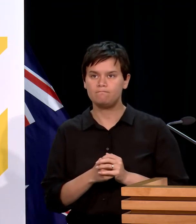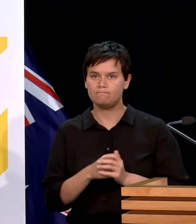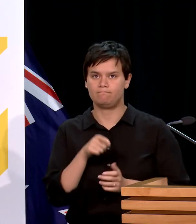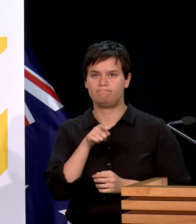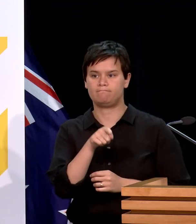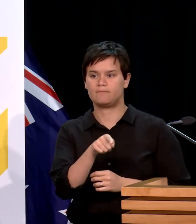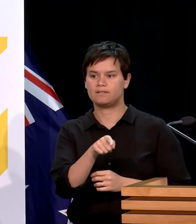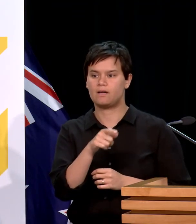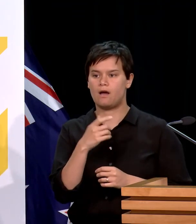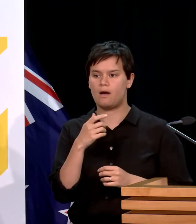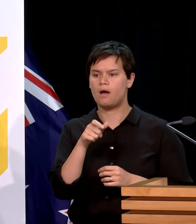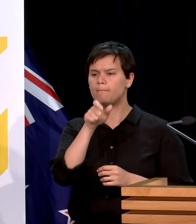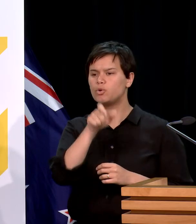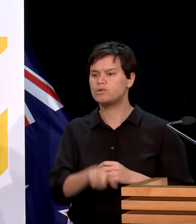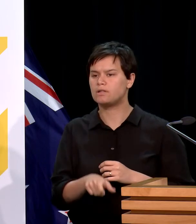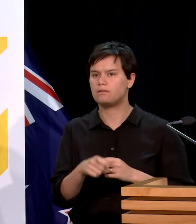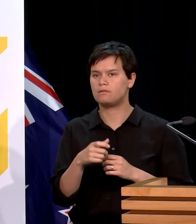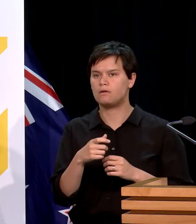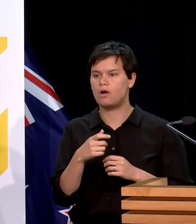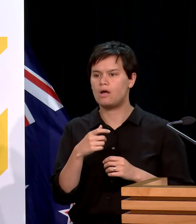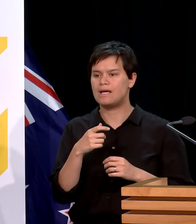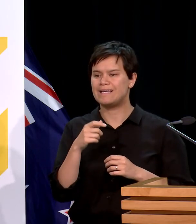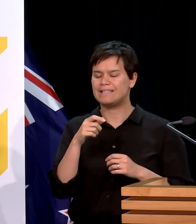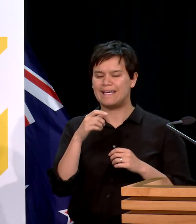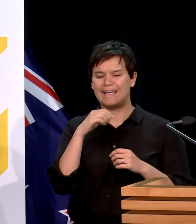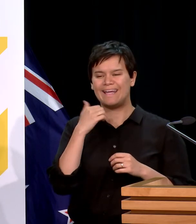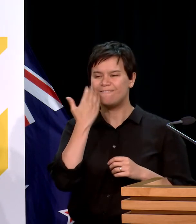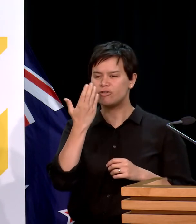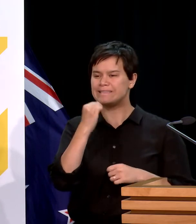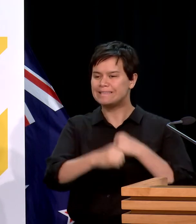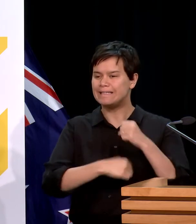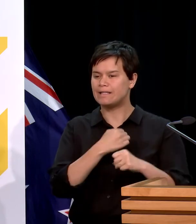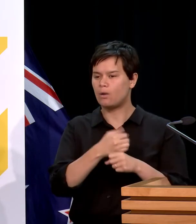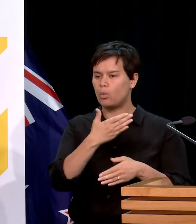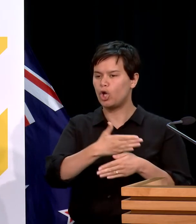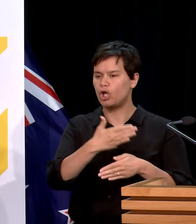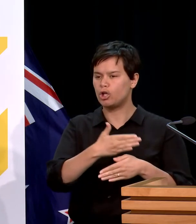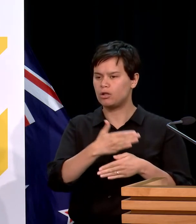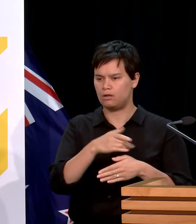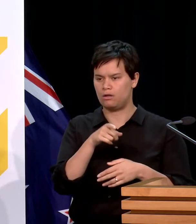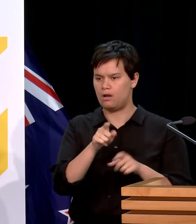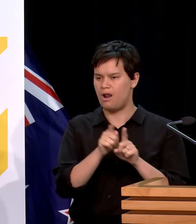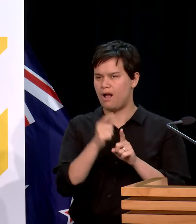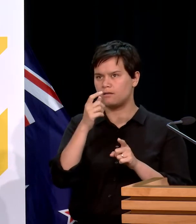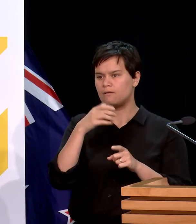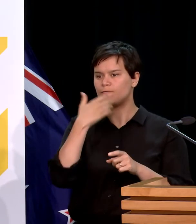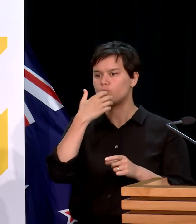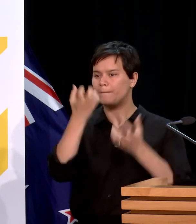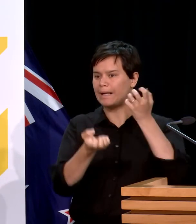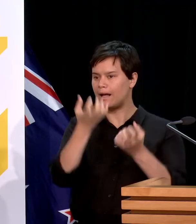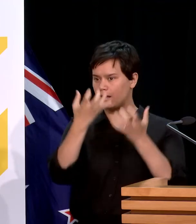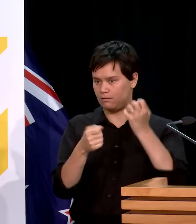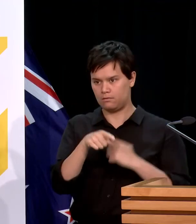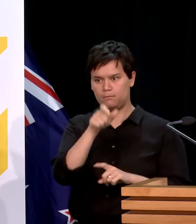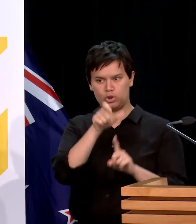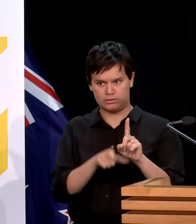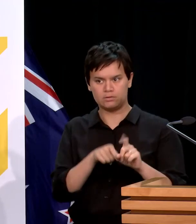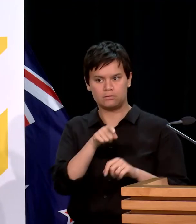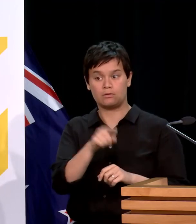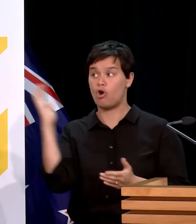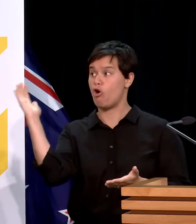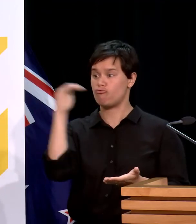into New Zealand, and I don't have further information on the particular cause of death, but